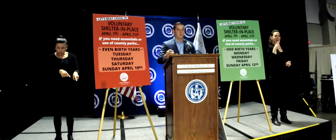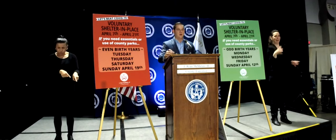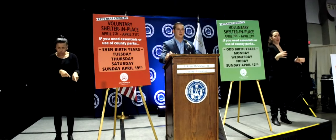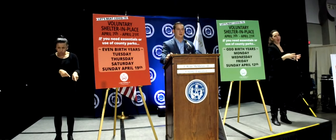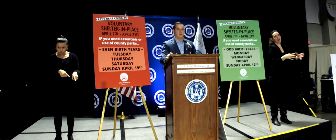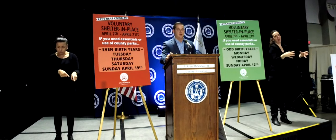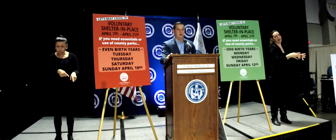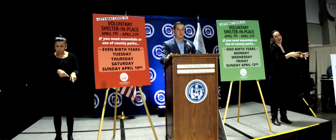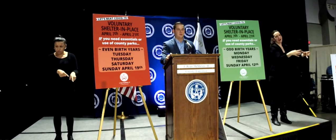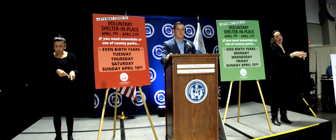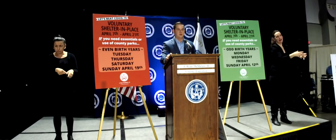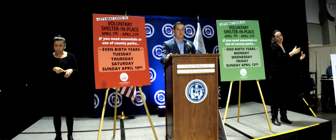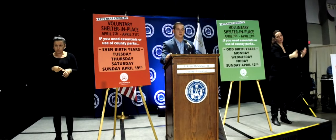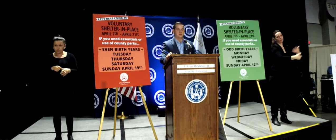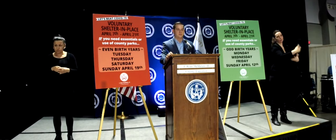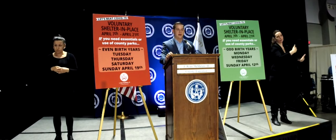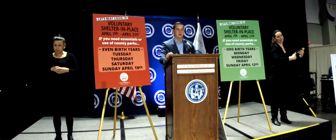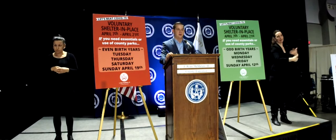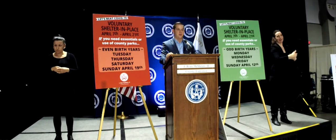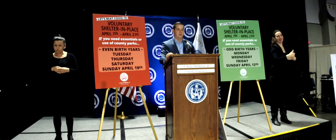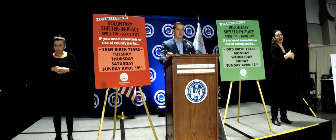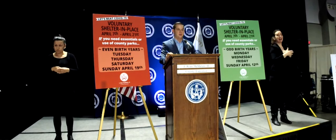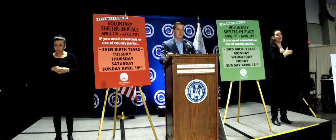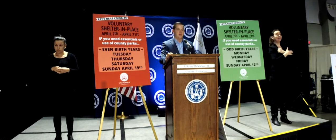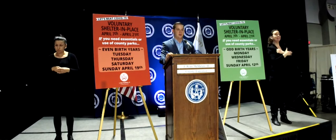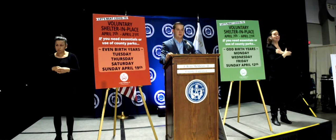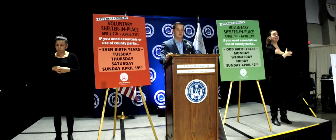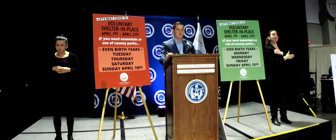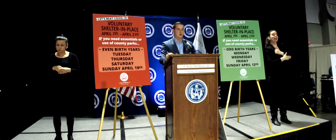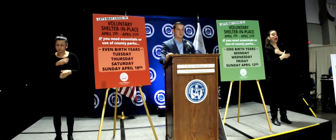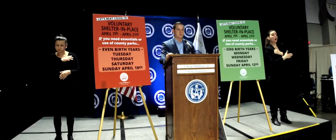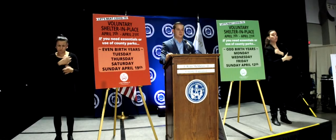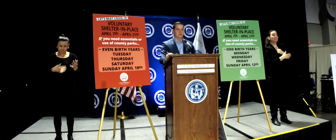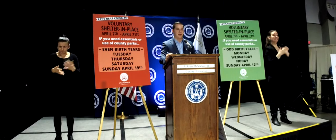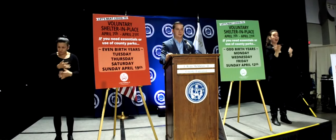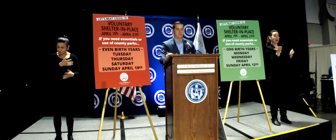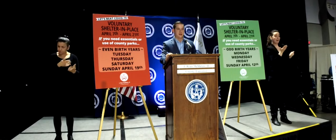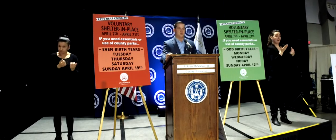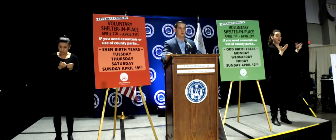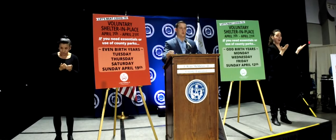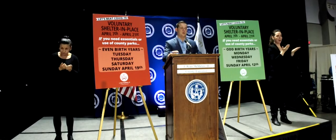too, and what very closely monitoring calls to the